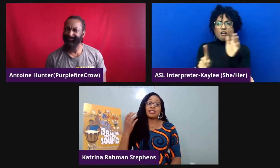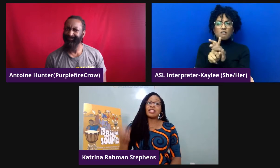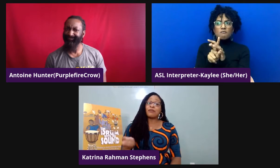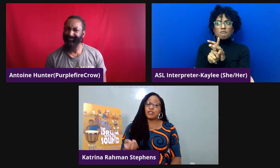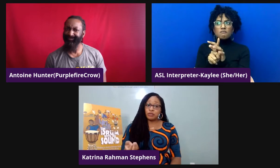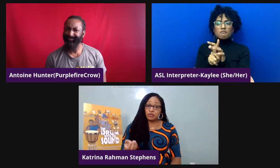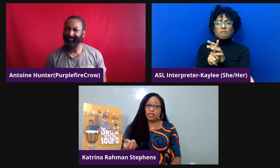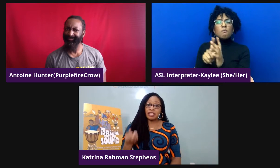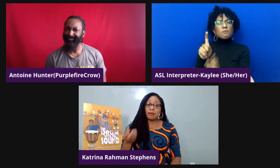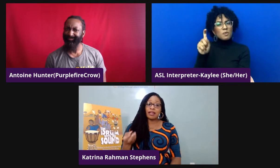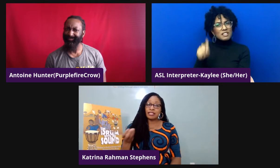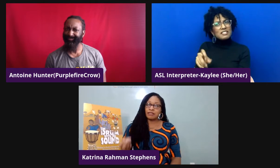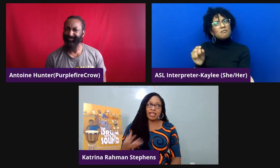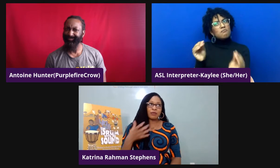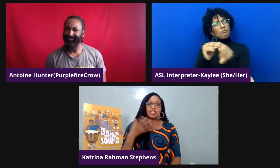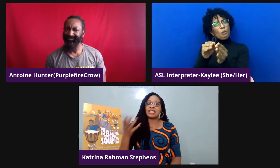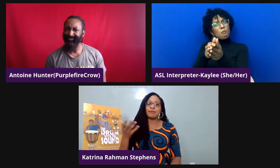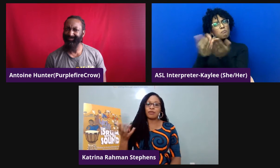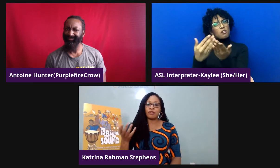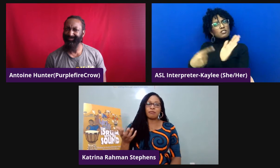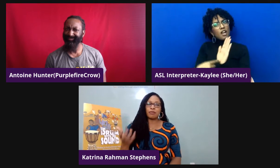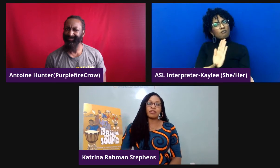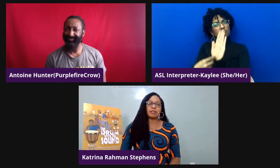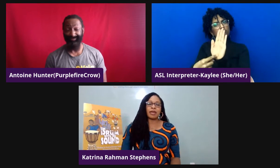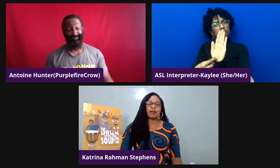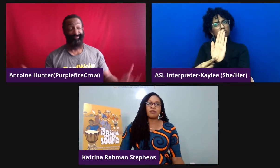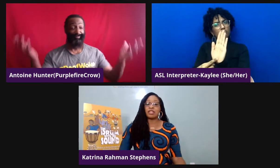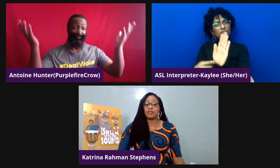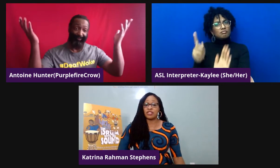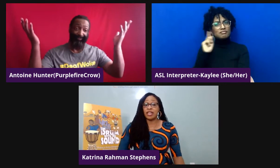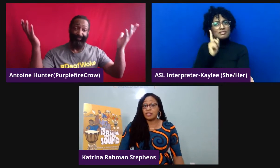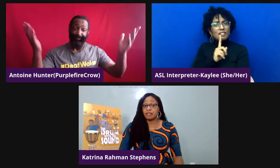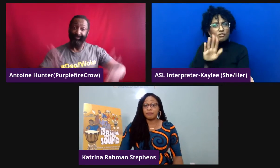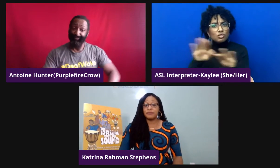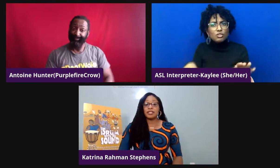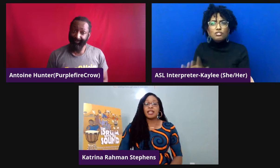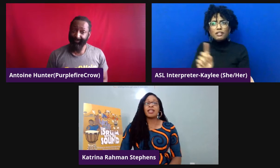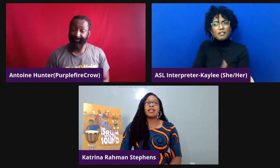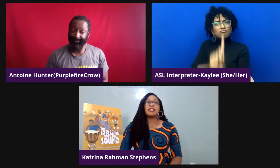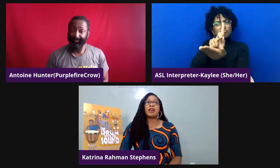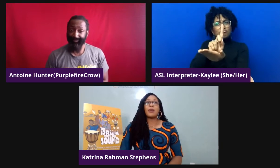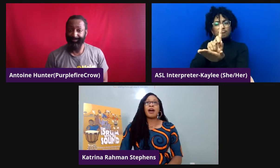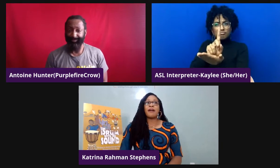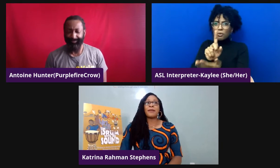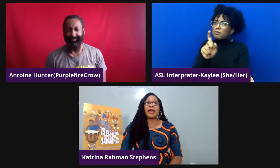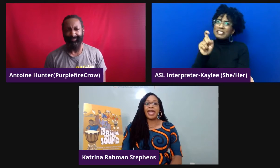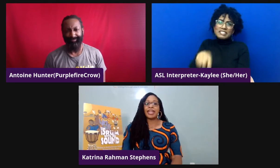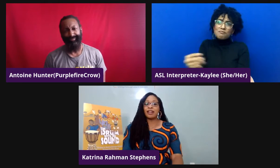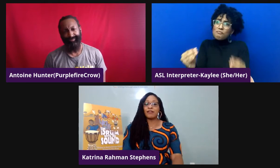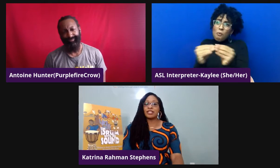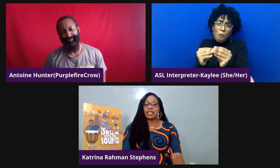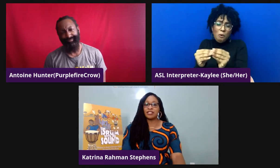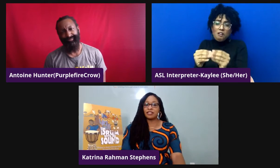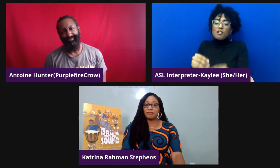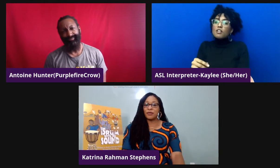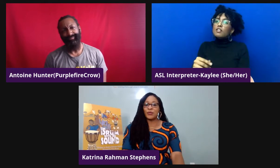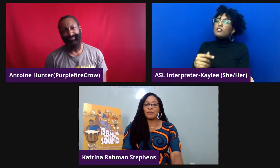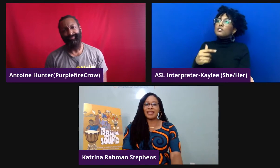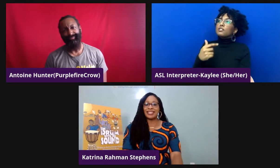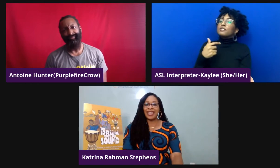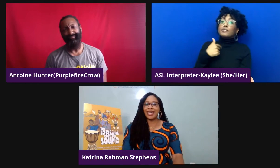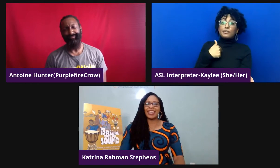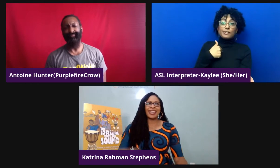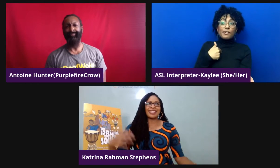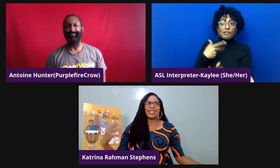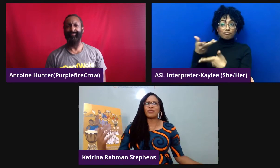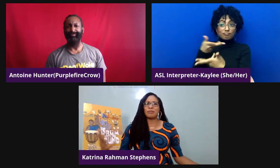highlighted deaf children in a positive light. We just need more books about deaf education. So I had a conversation with